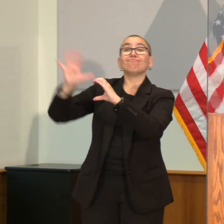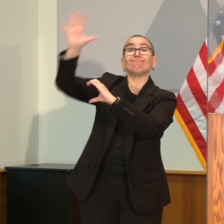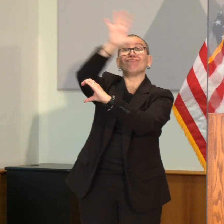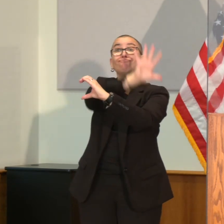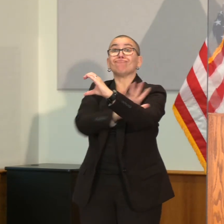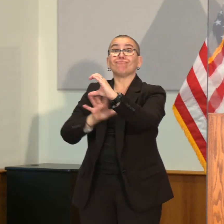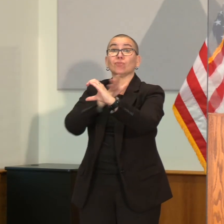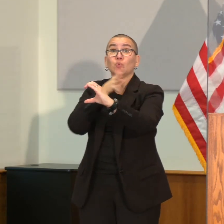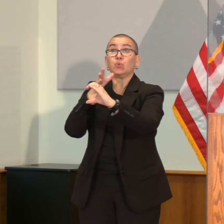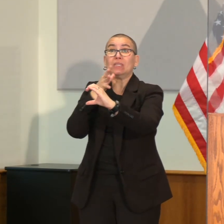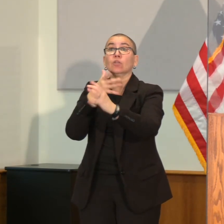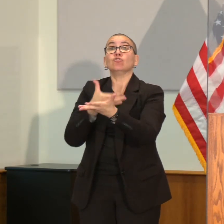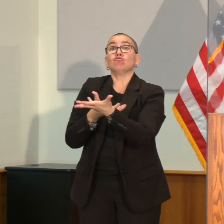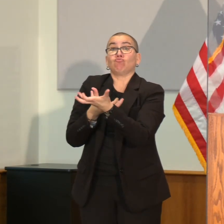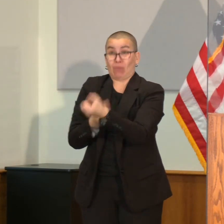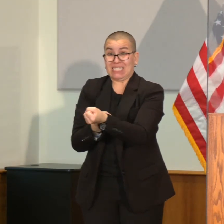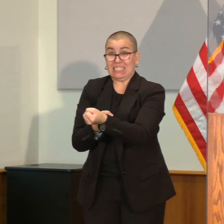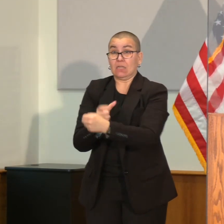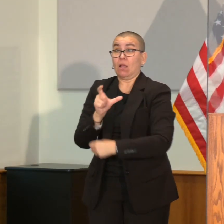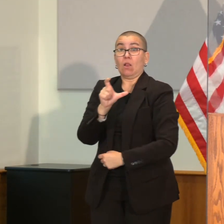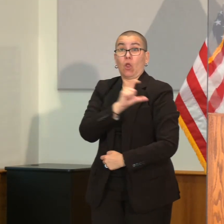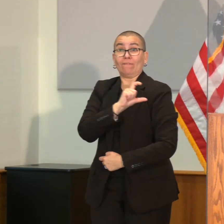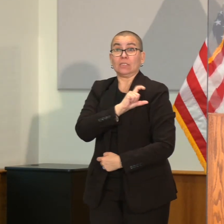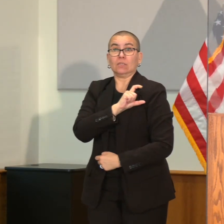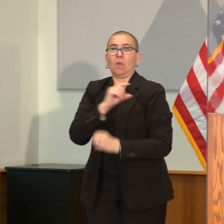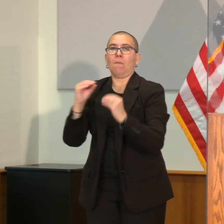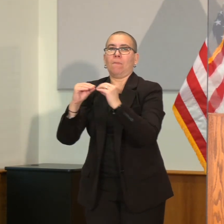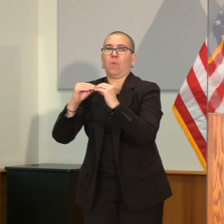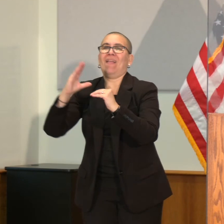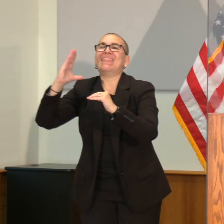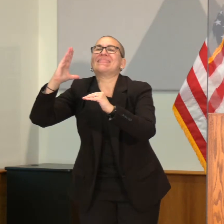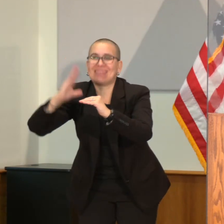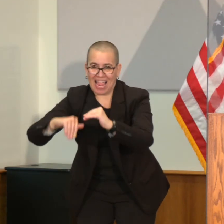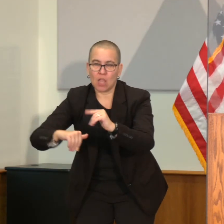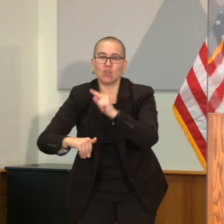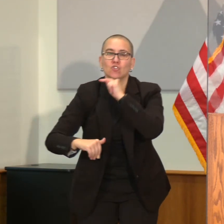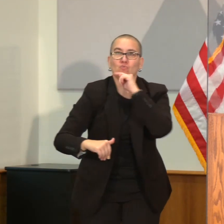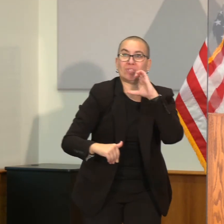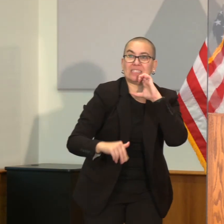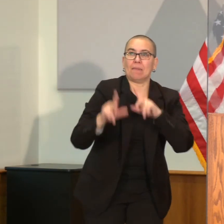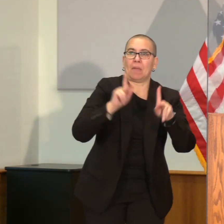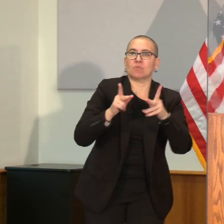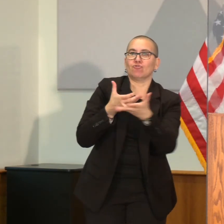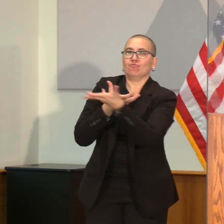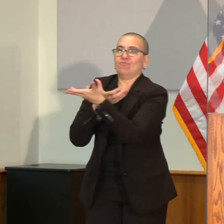enforcement in a way that's not trusted in other parts. So you have to remember that that's the context of it.